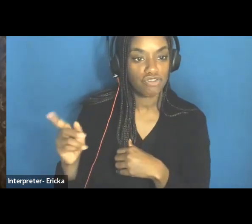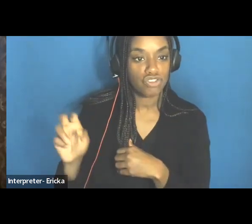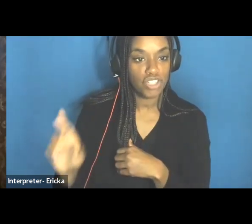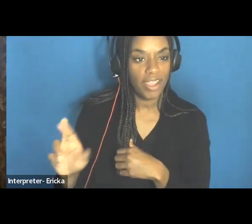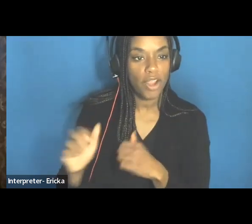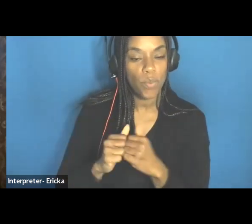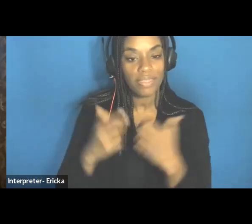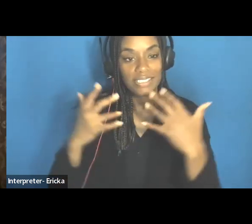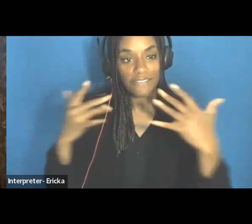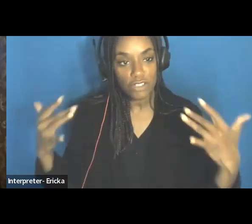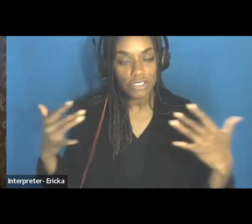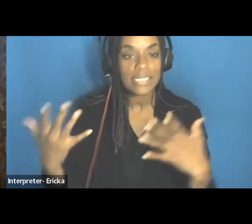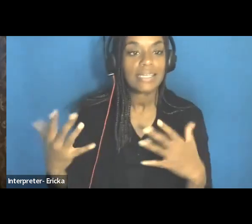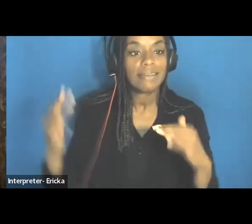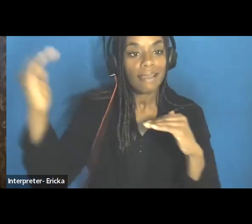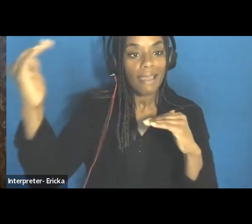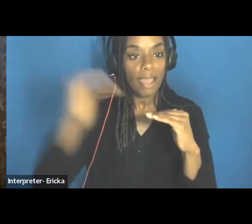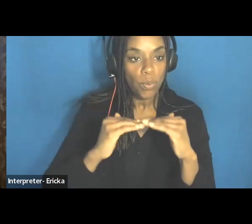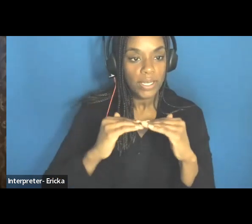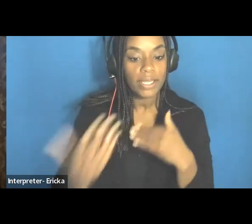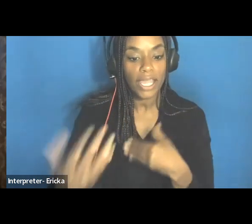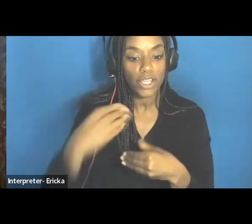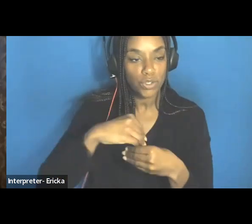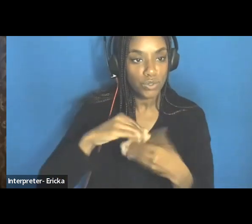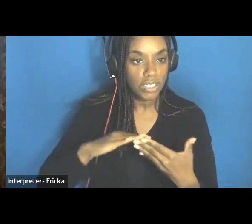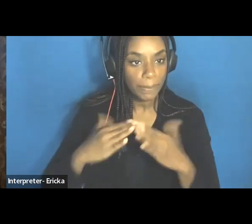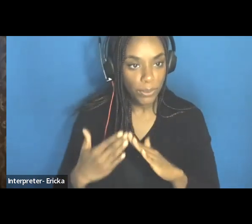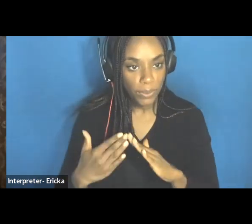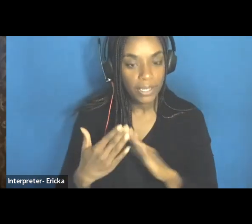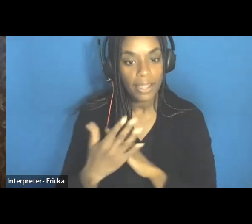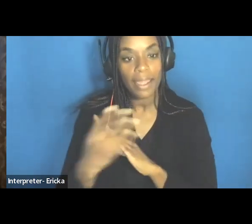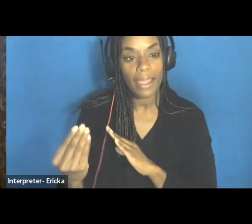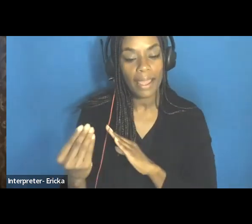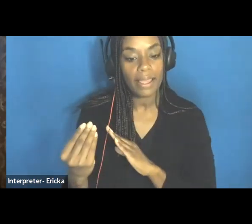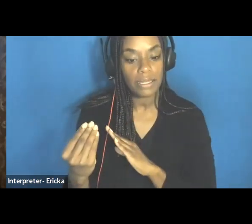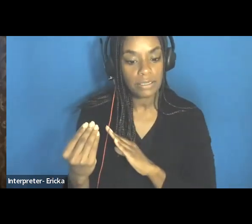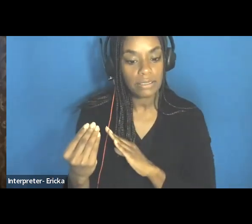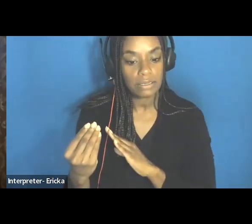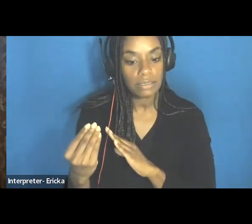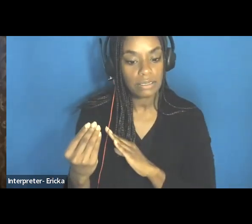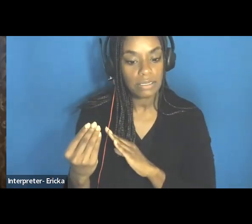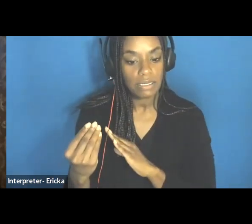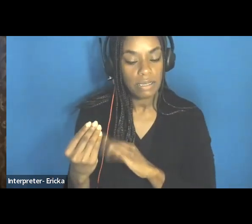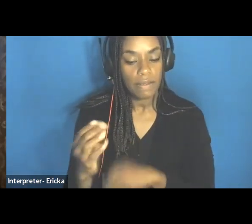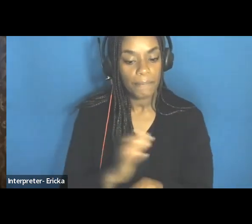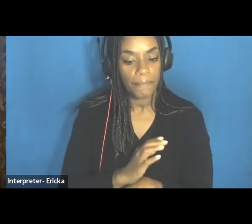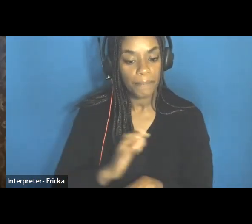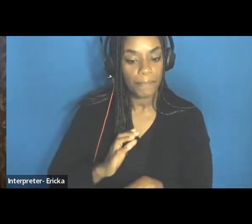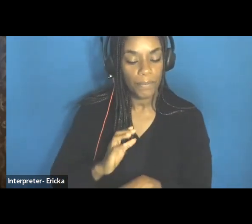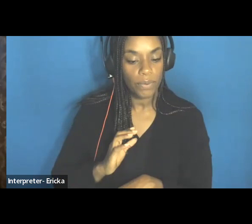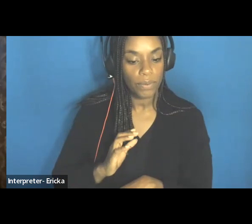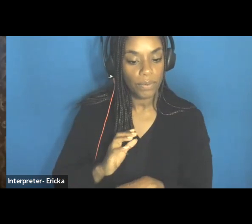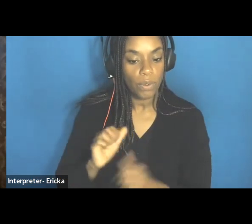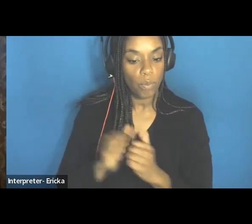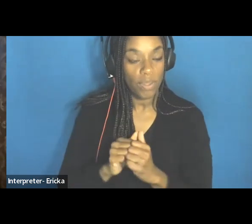Diversity, Equity, and Inclusion Committee, as well as with a co-chair with the Emergency